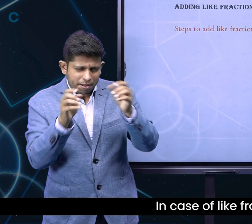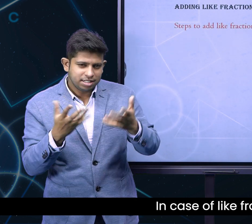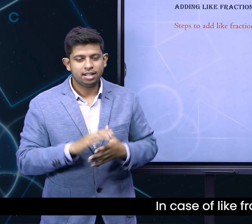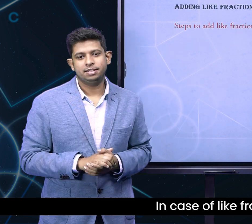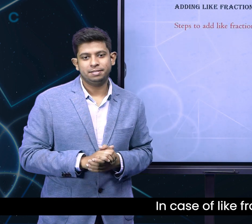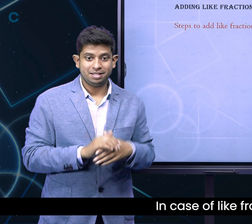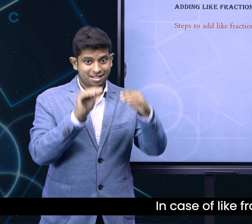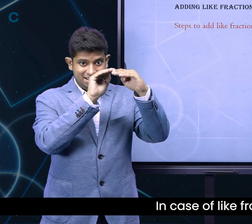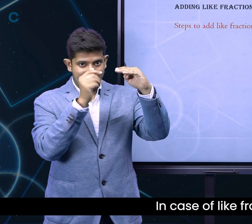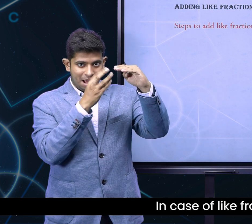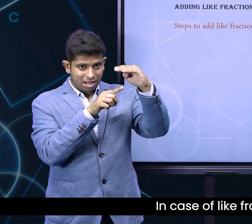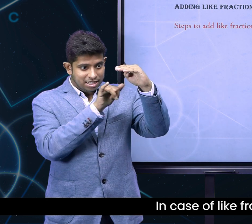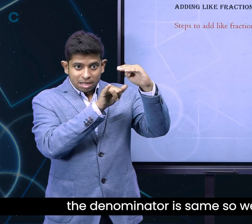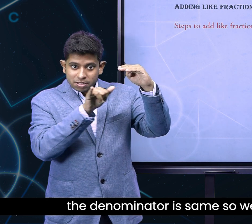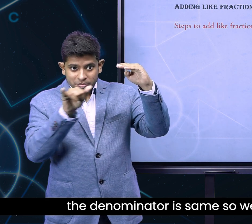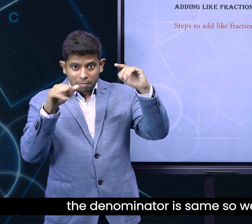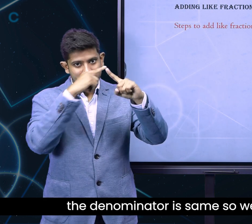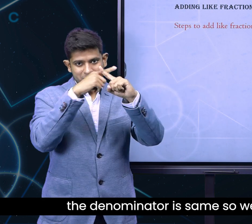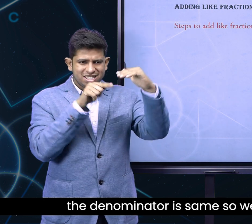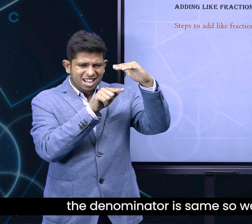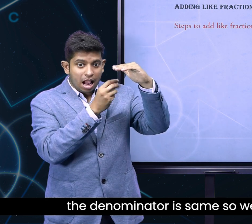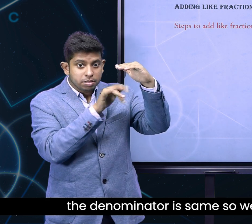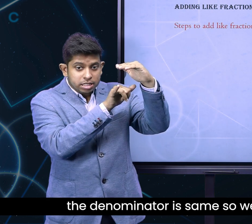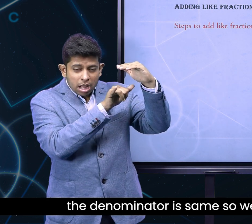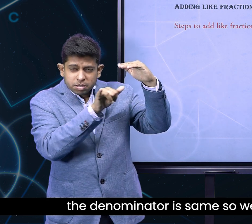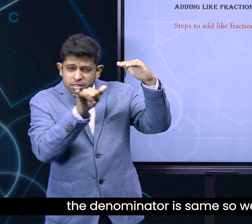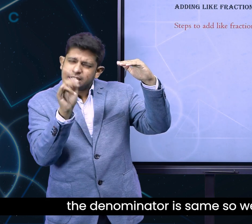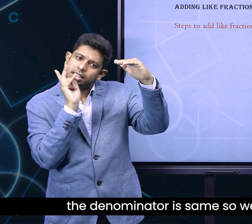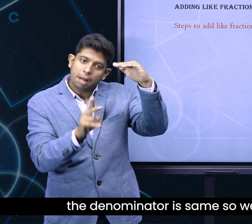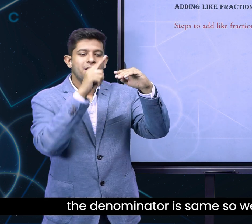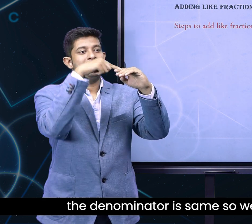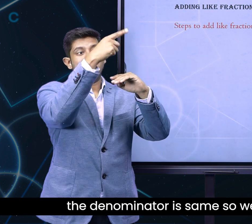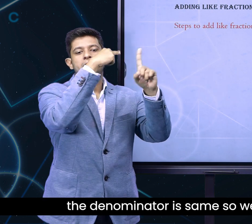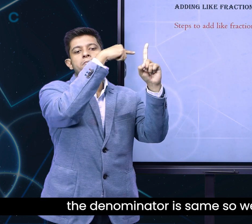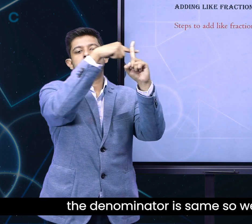In case of like fractions, the denominator is same, so we can add them easily.